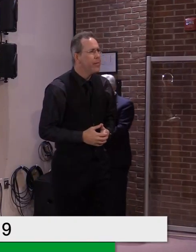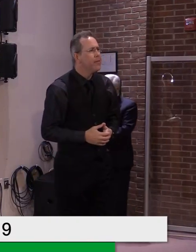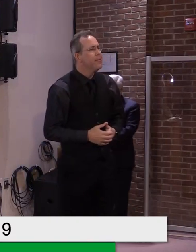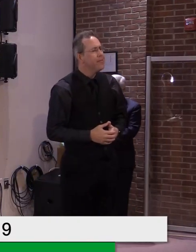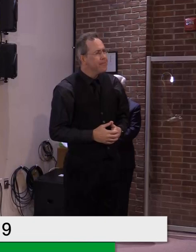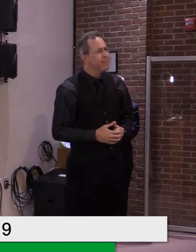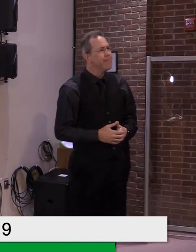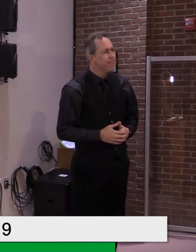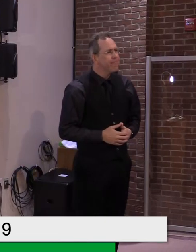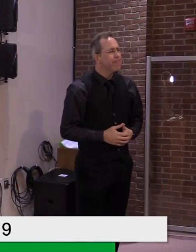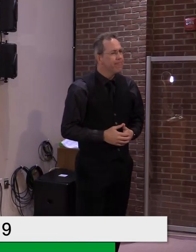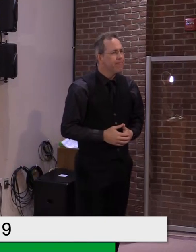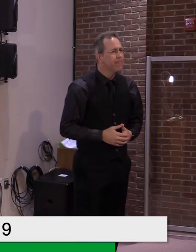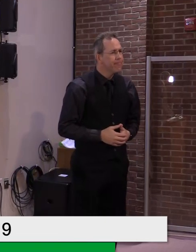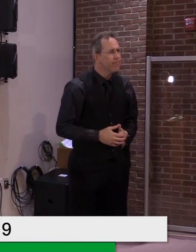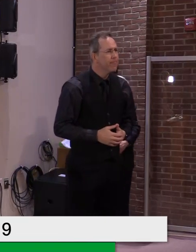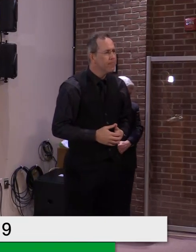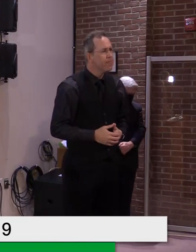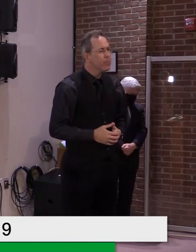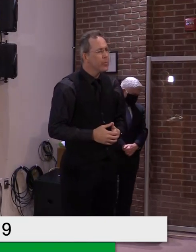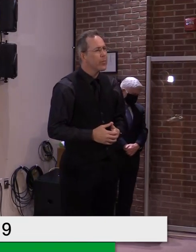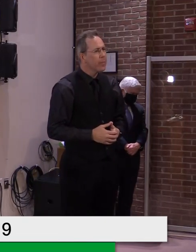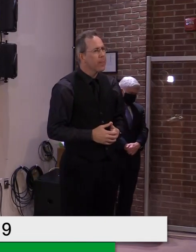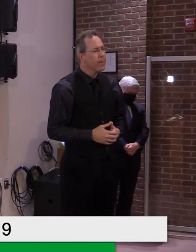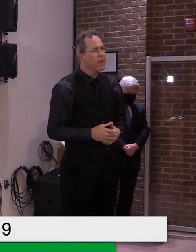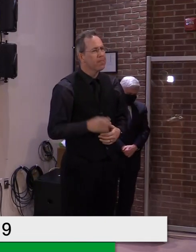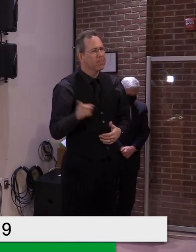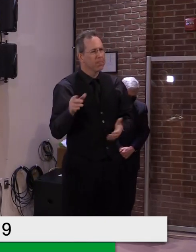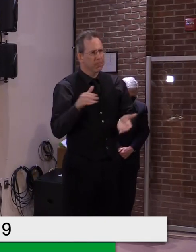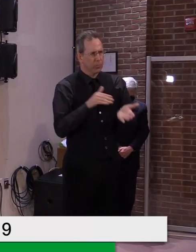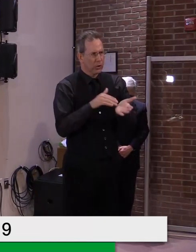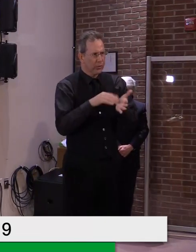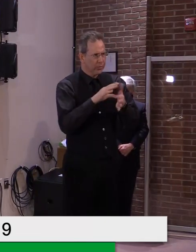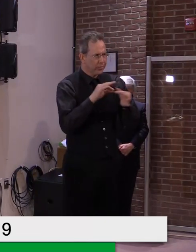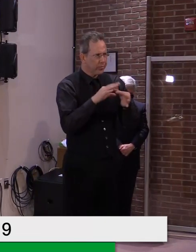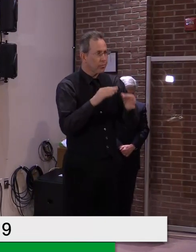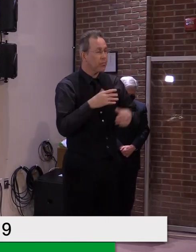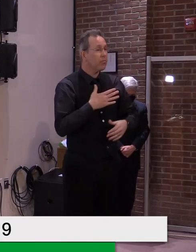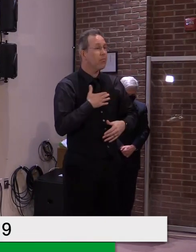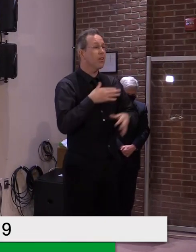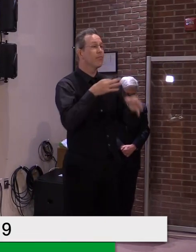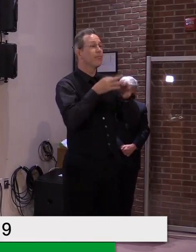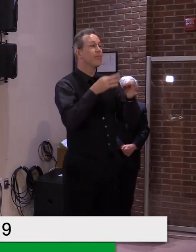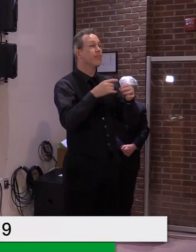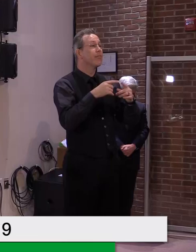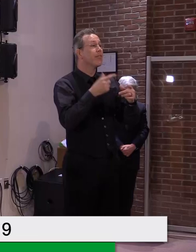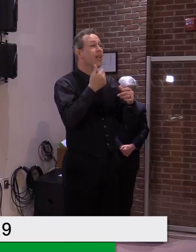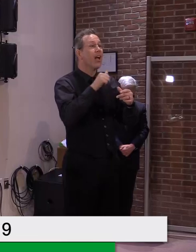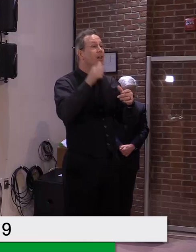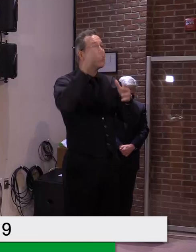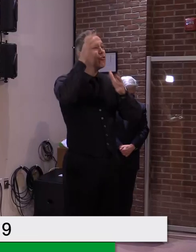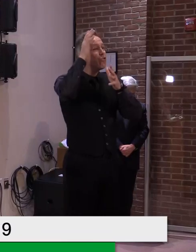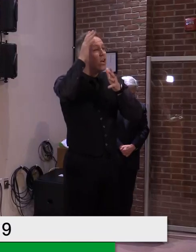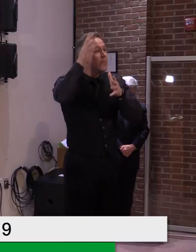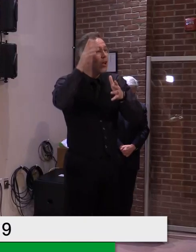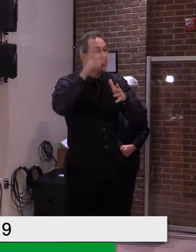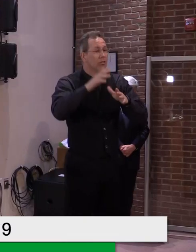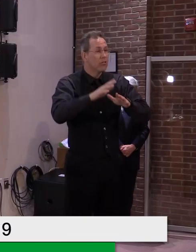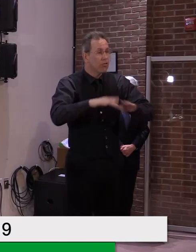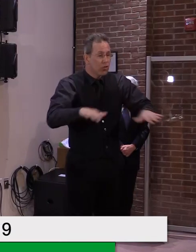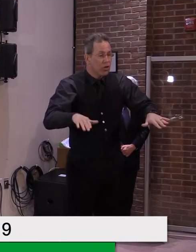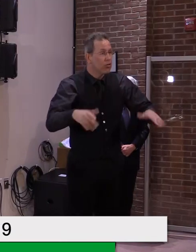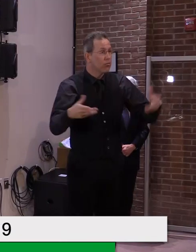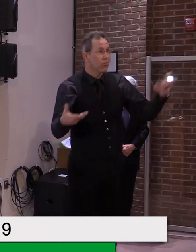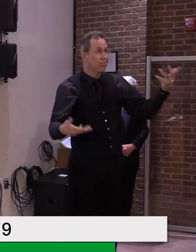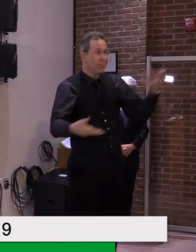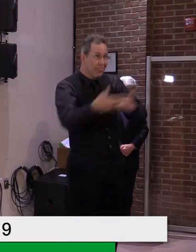Dr. Levine. So, you know, kind of by definition, any grandparent-grandchild interaction is going to be between a hopefully